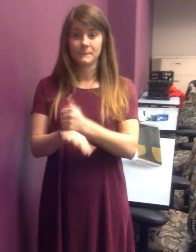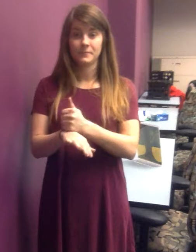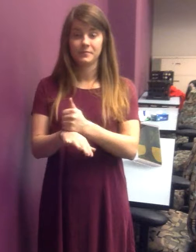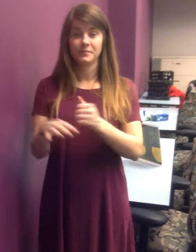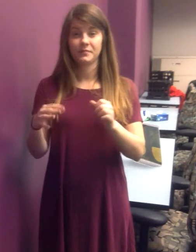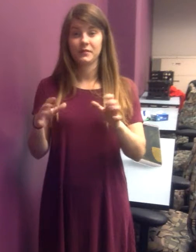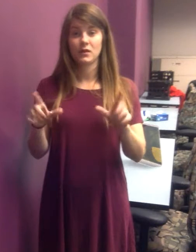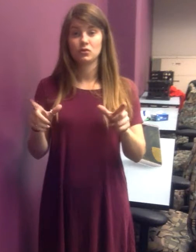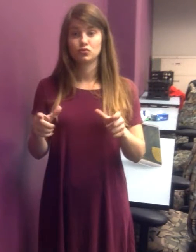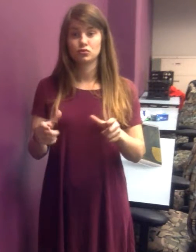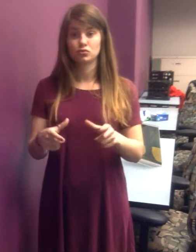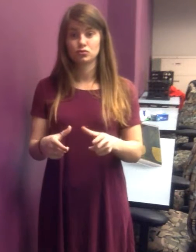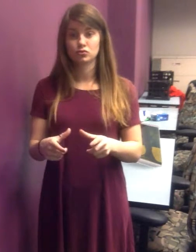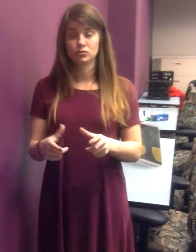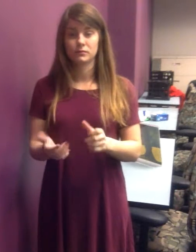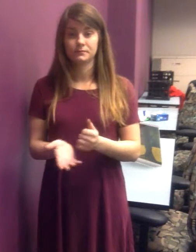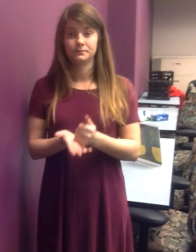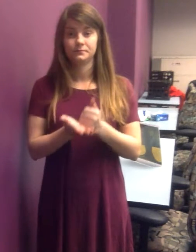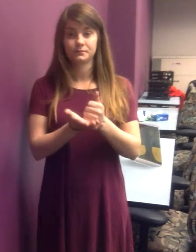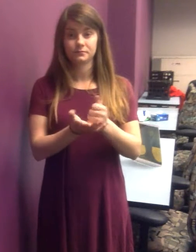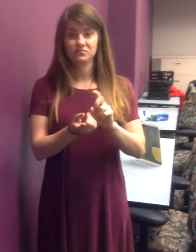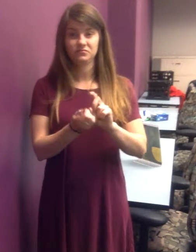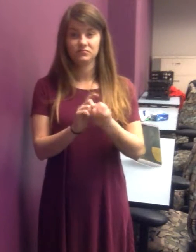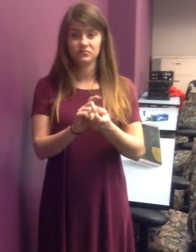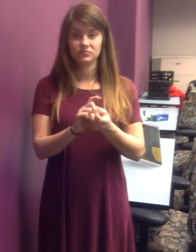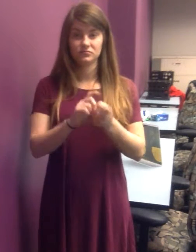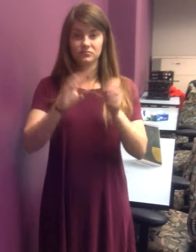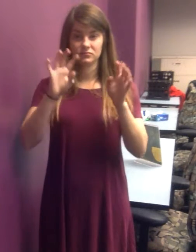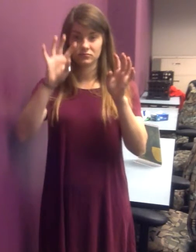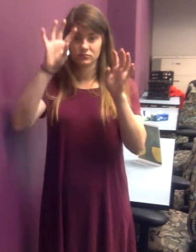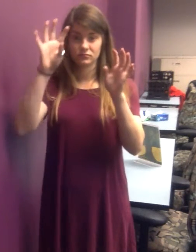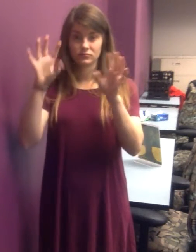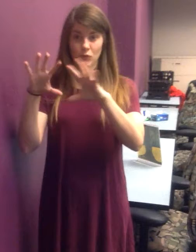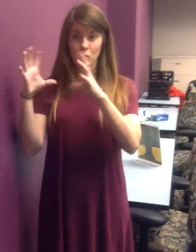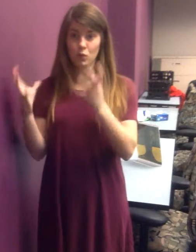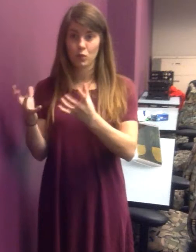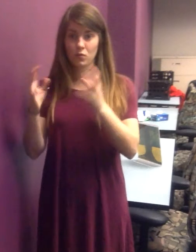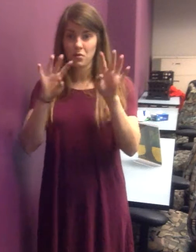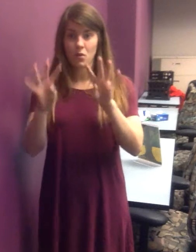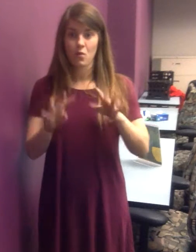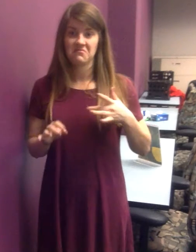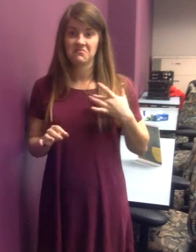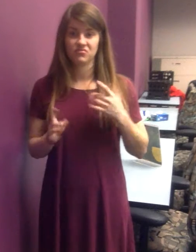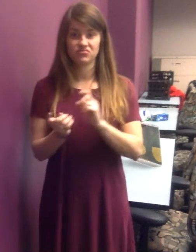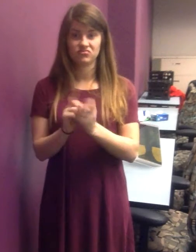we witnessed how these skeptics build their message of doubt. We once again saw Fred Singer. This